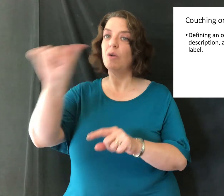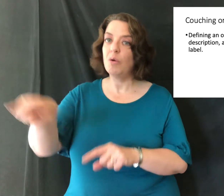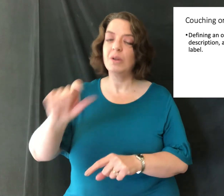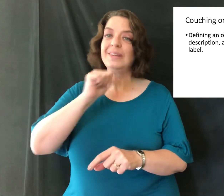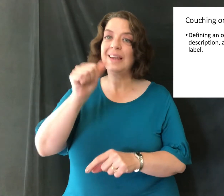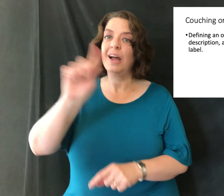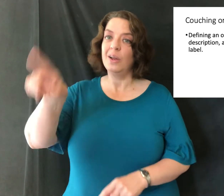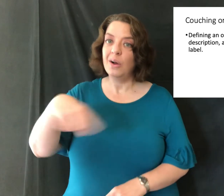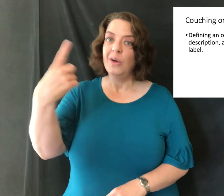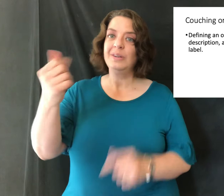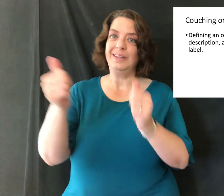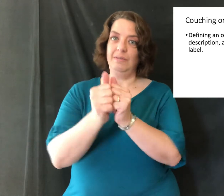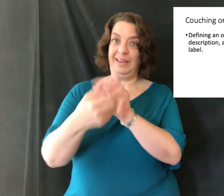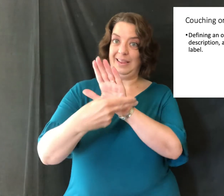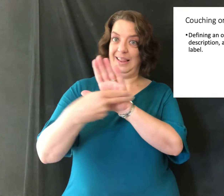not only with a label.